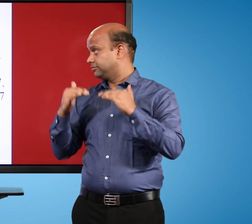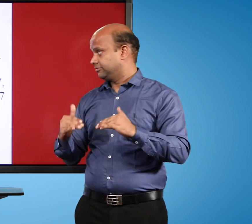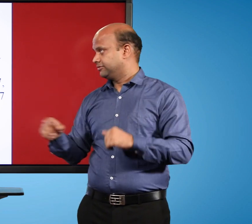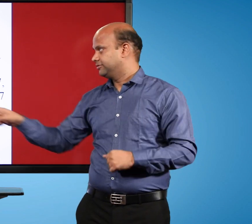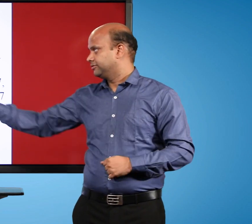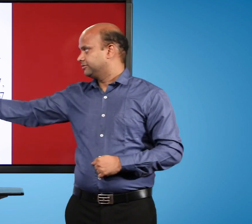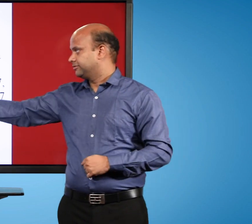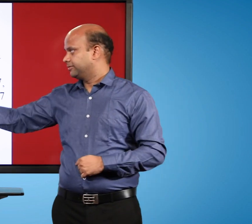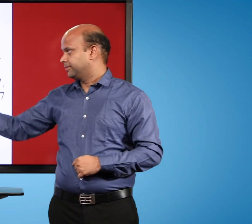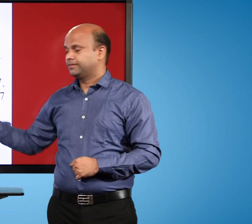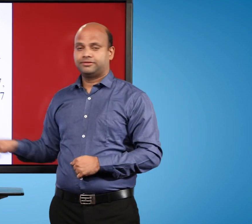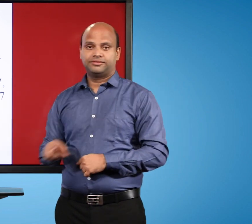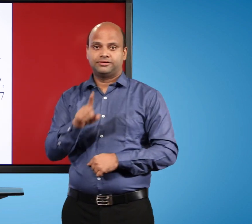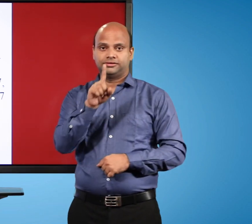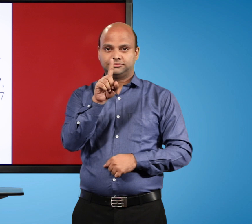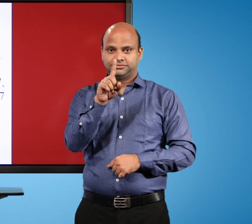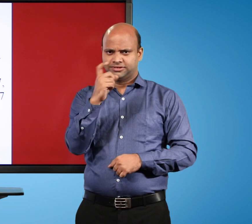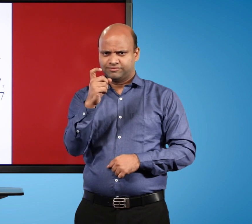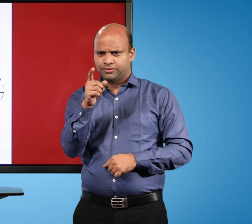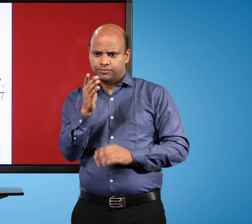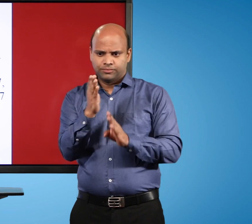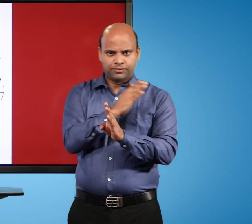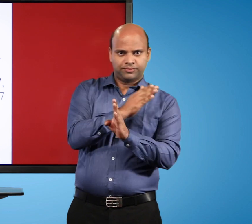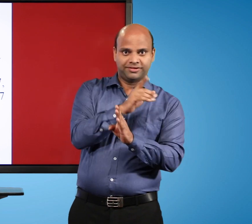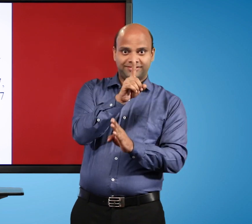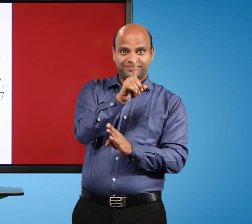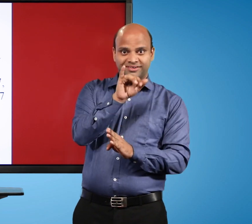The number 16 comes before 17.